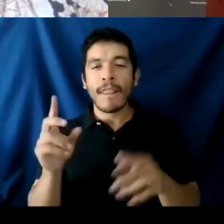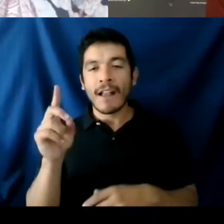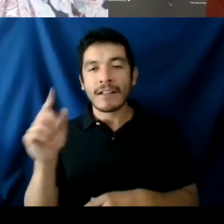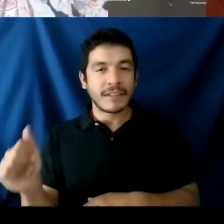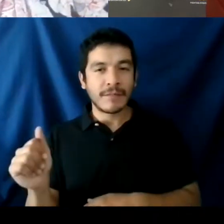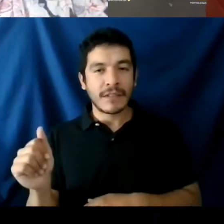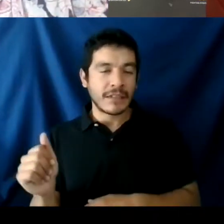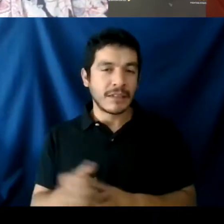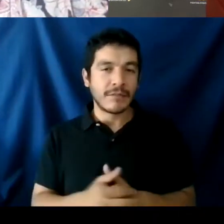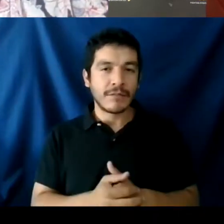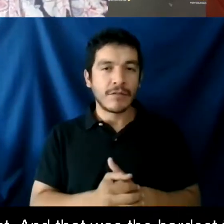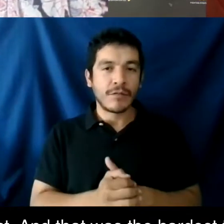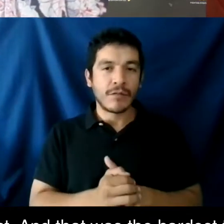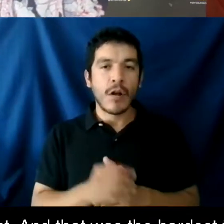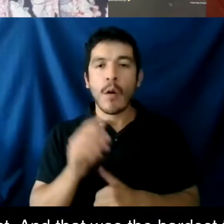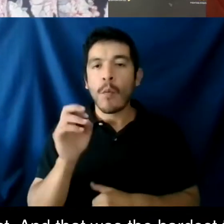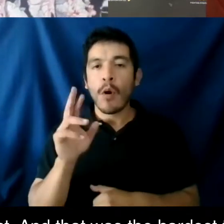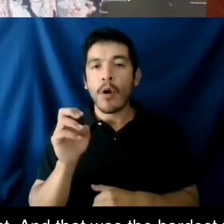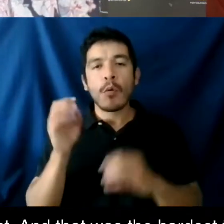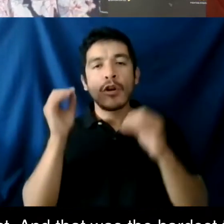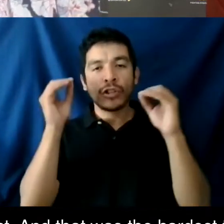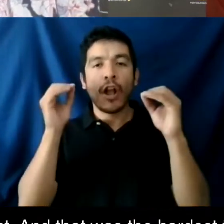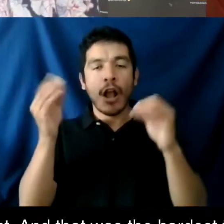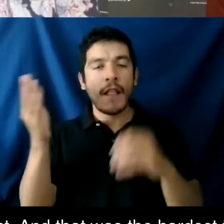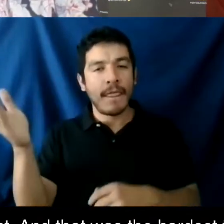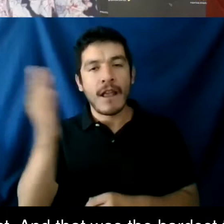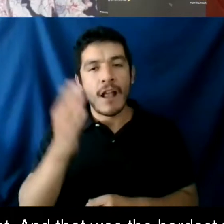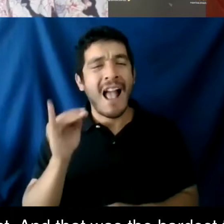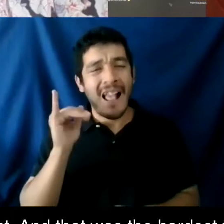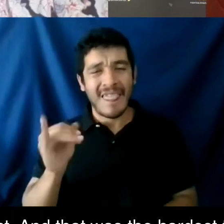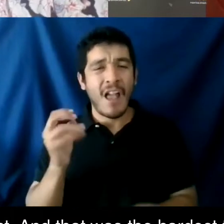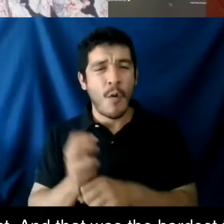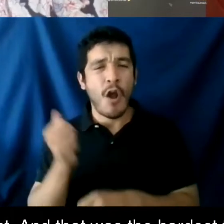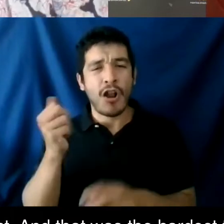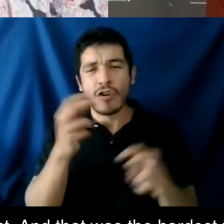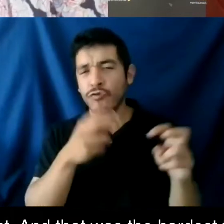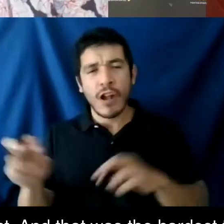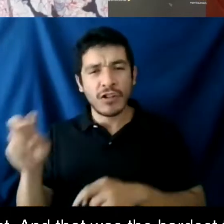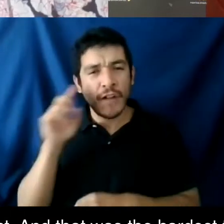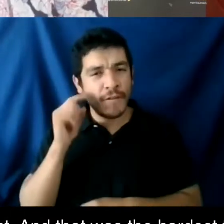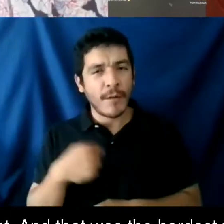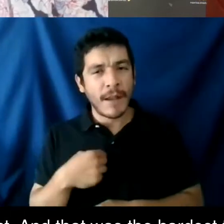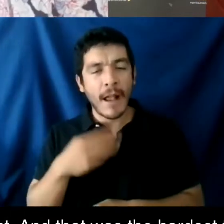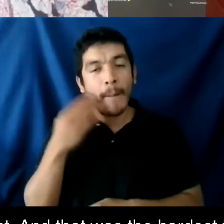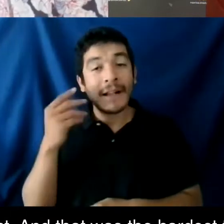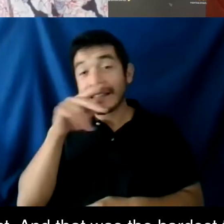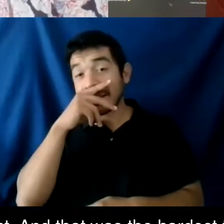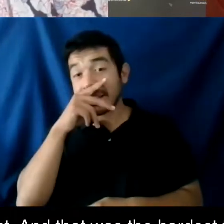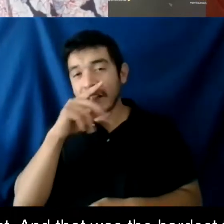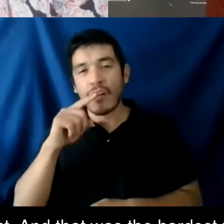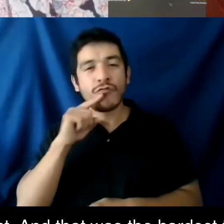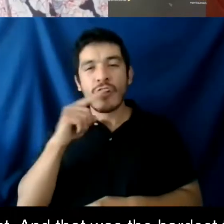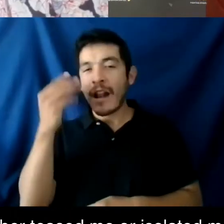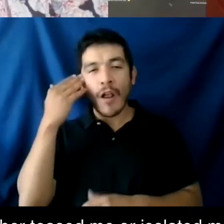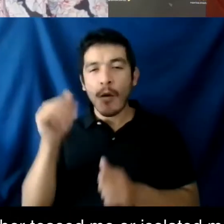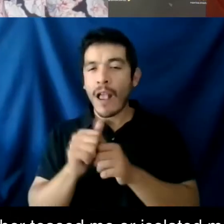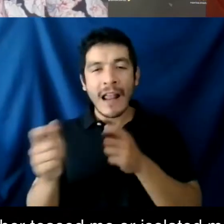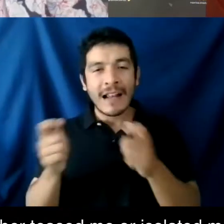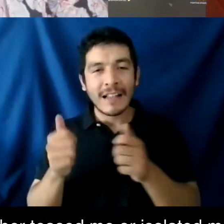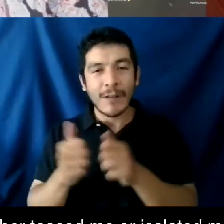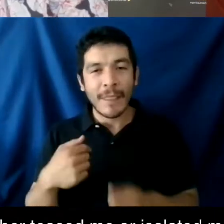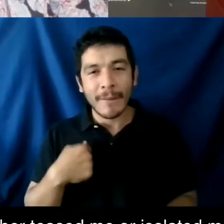disabilities, were taught, and that was the hardest transition because kids really didn't know how to deal with